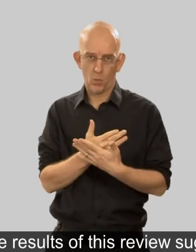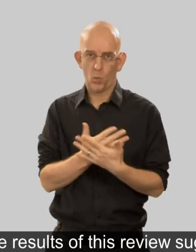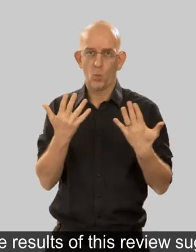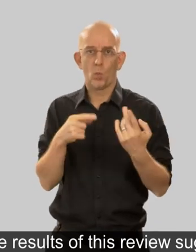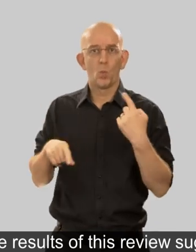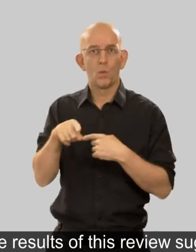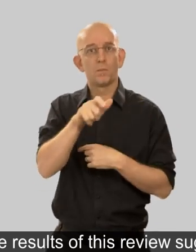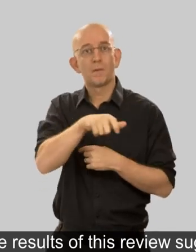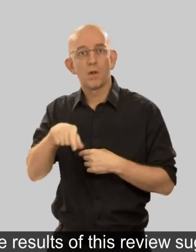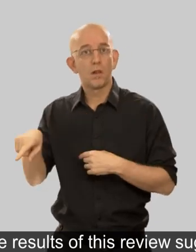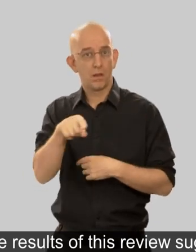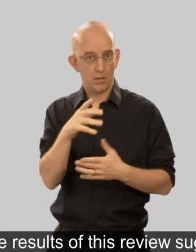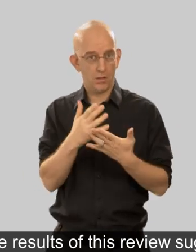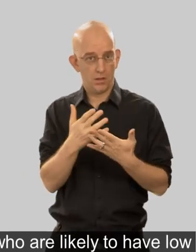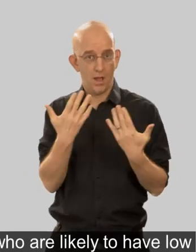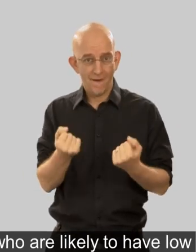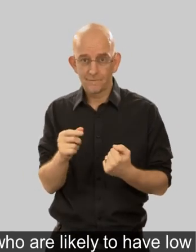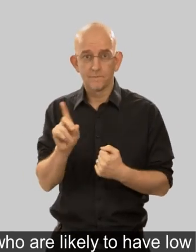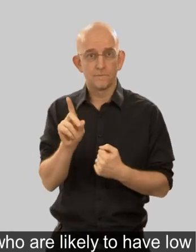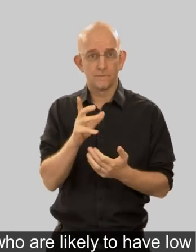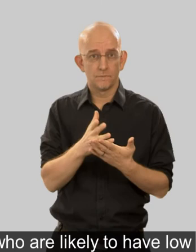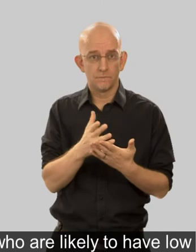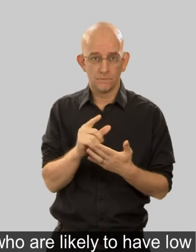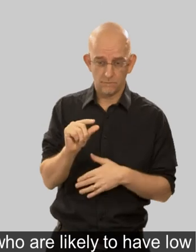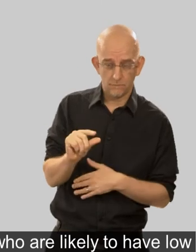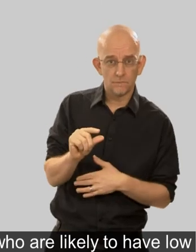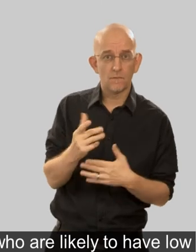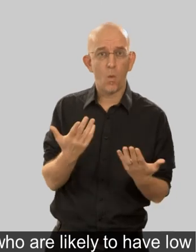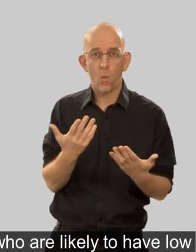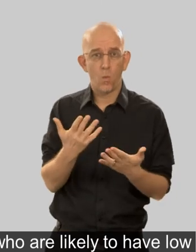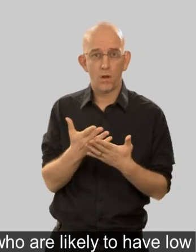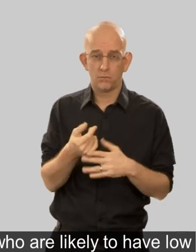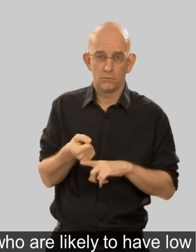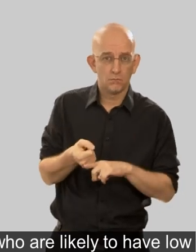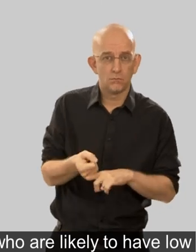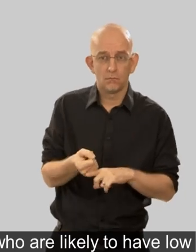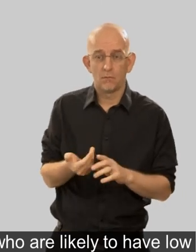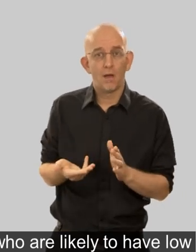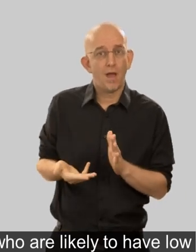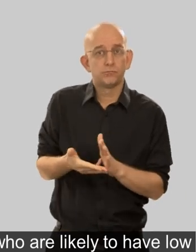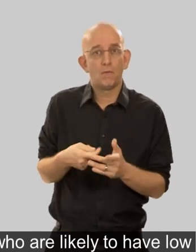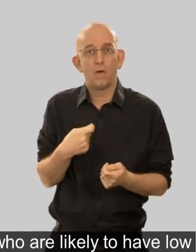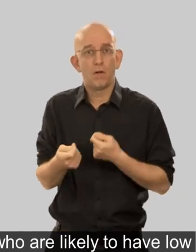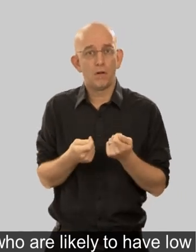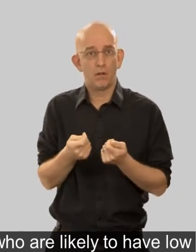people who are likely to have low or minimal additional costs